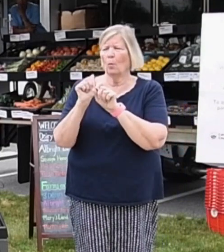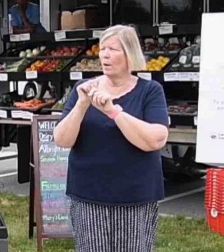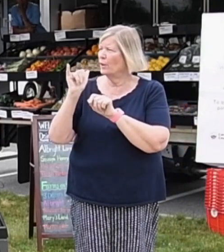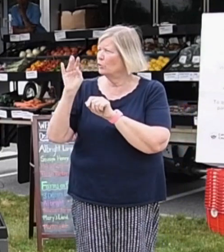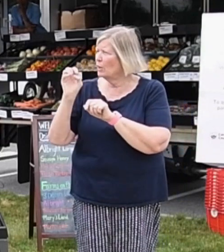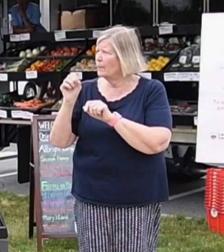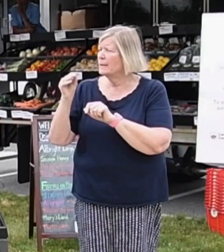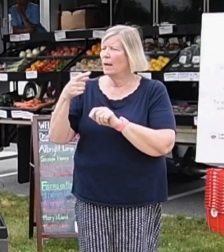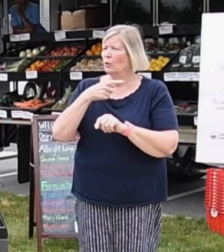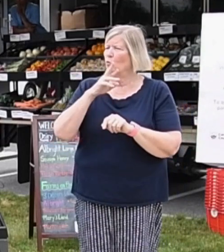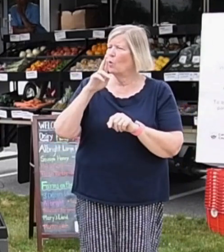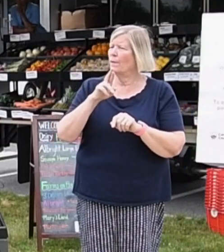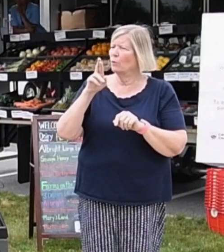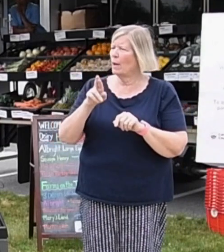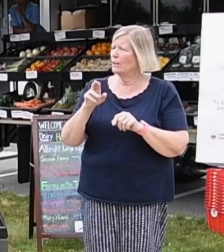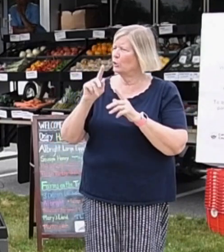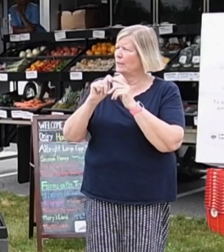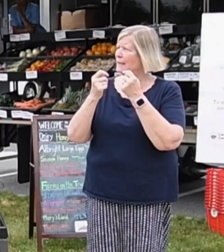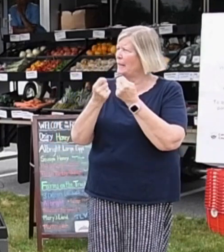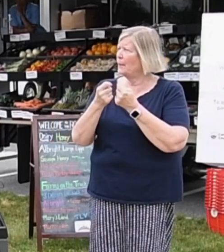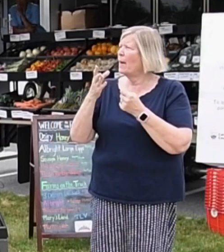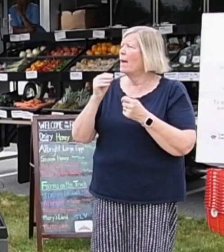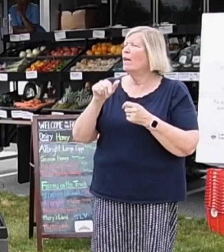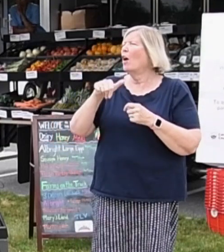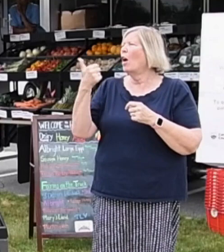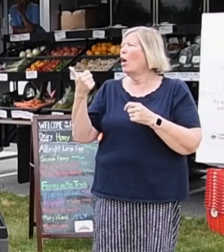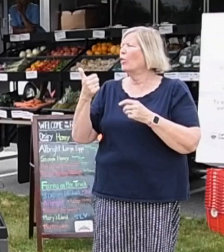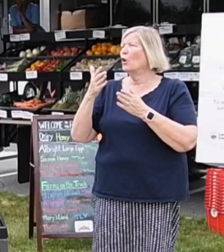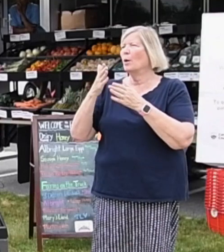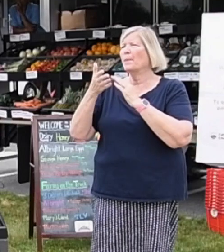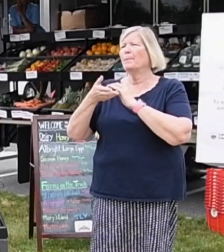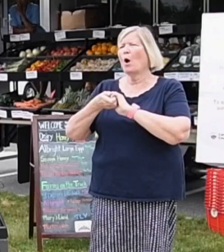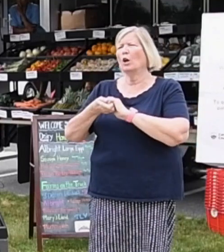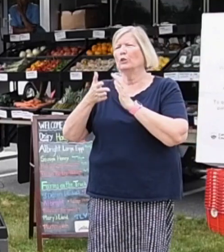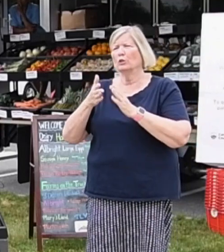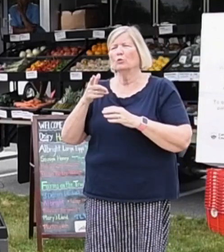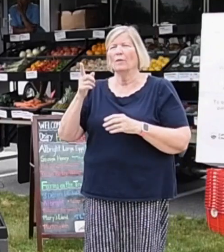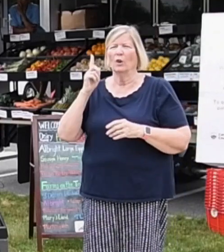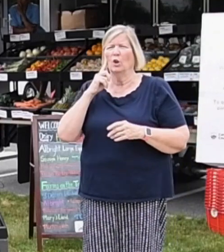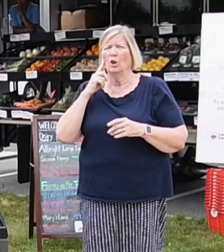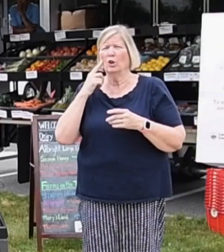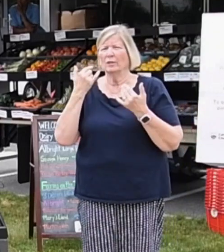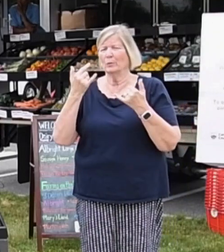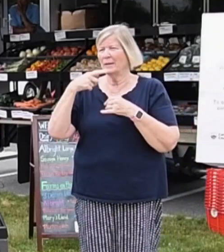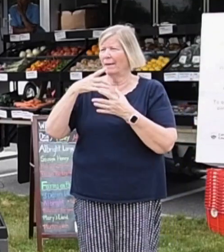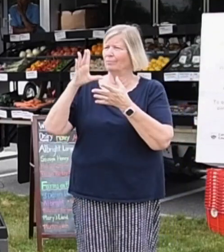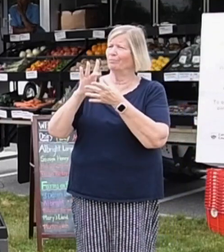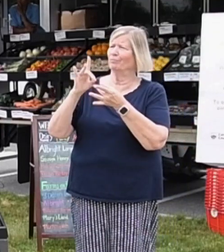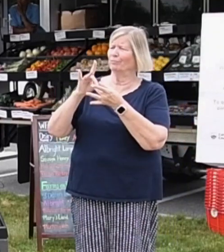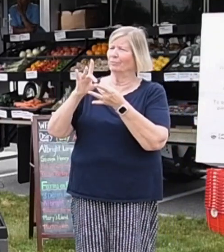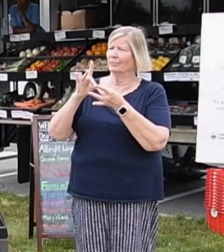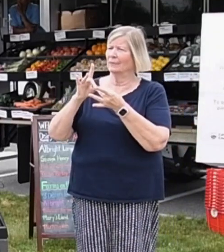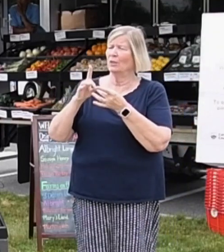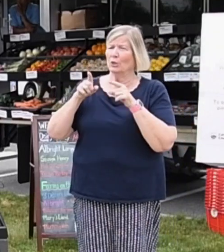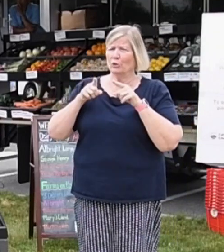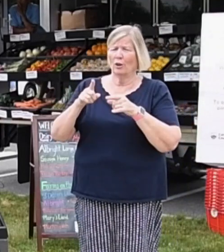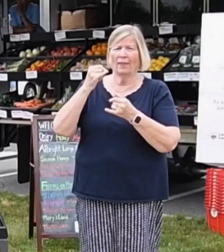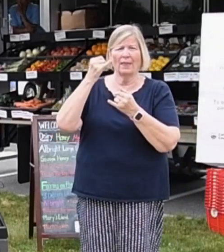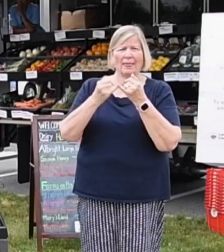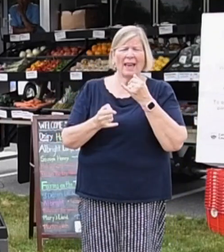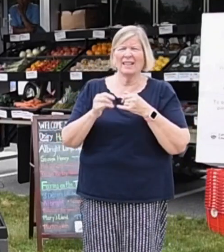and the Roving Radish team and the other partners you've heard from today, over the past